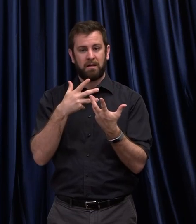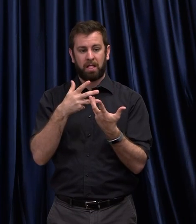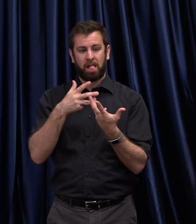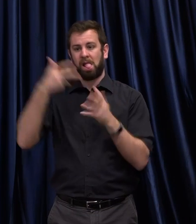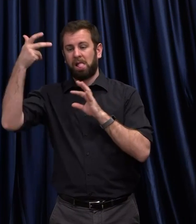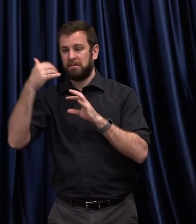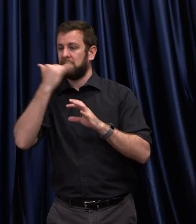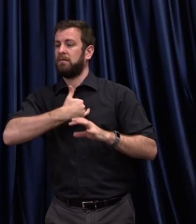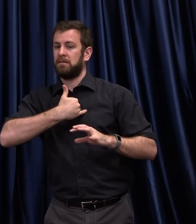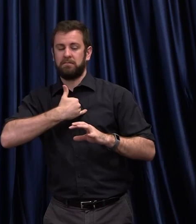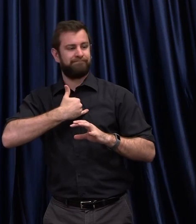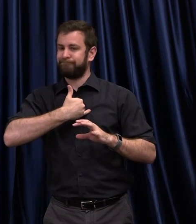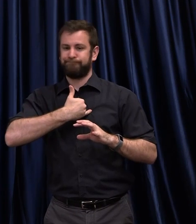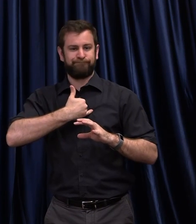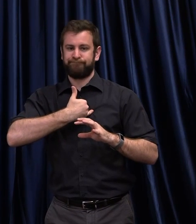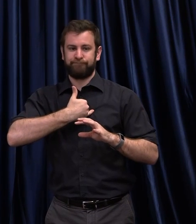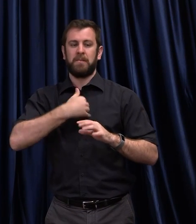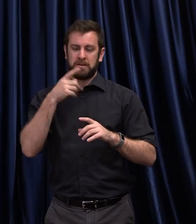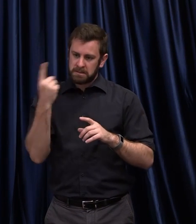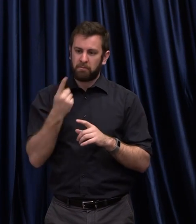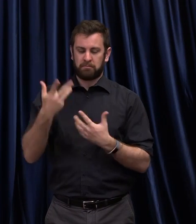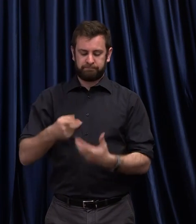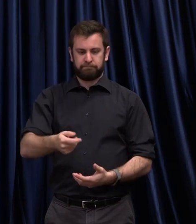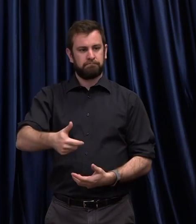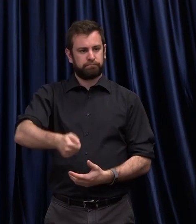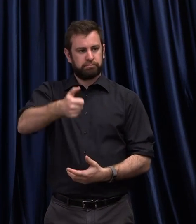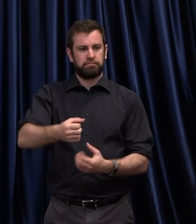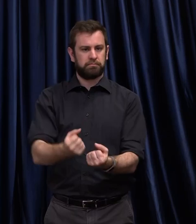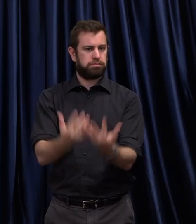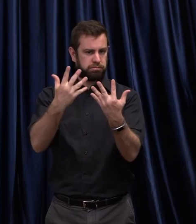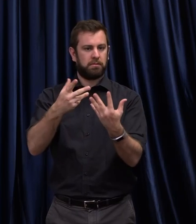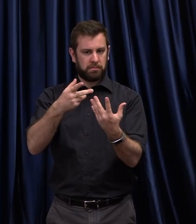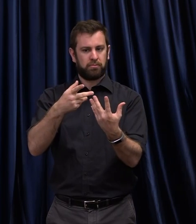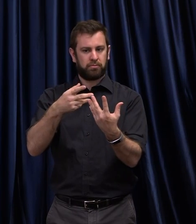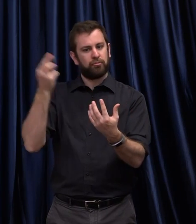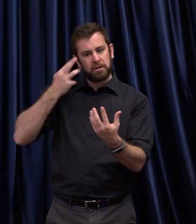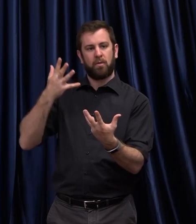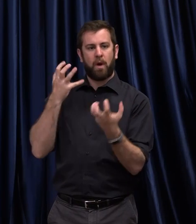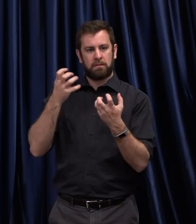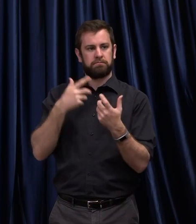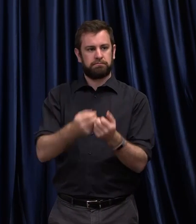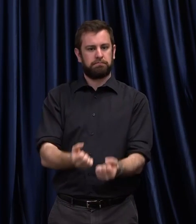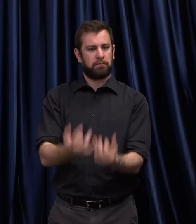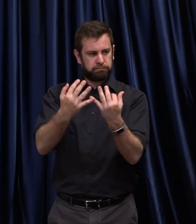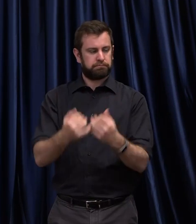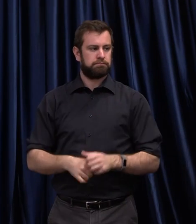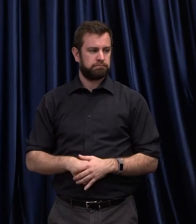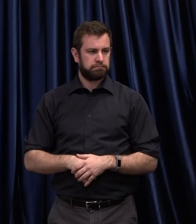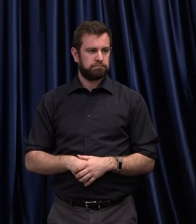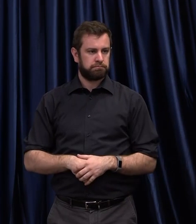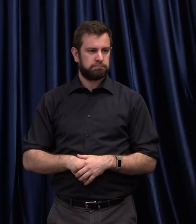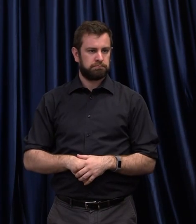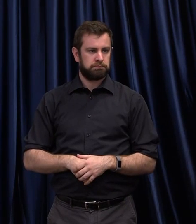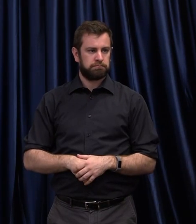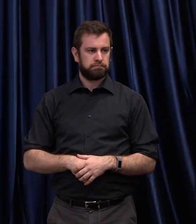was an arson attack on the masjid. And so Muslims recognize that